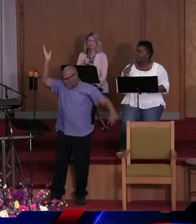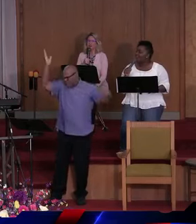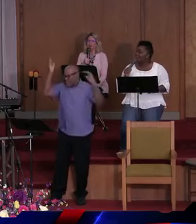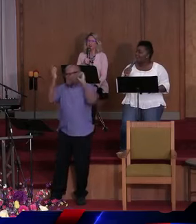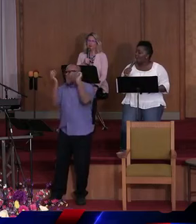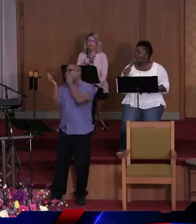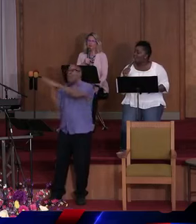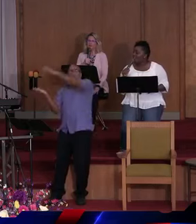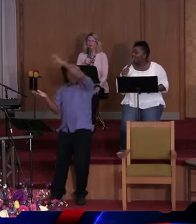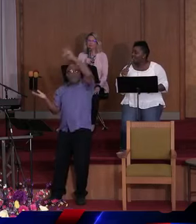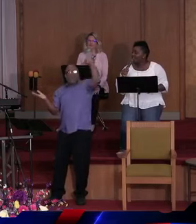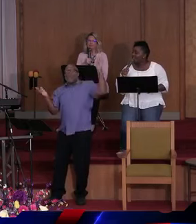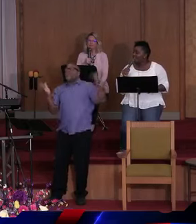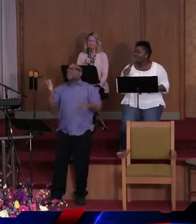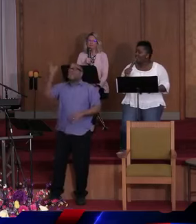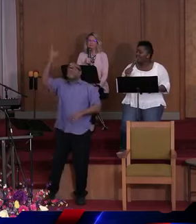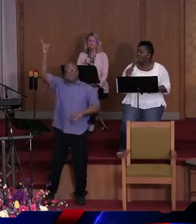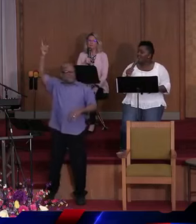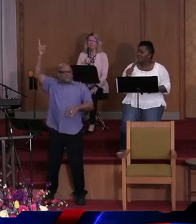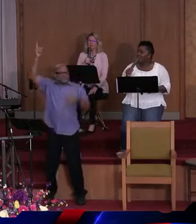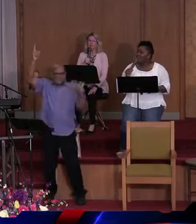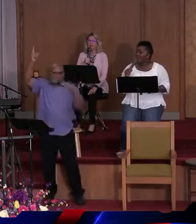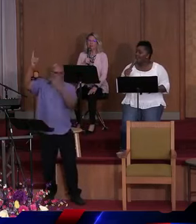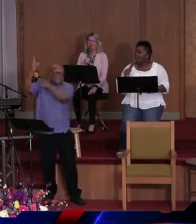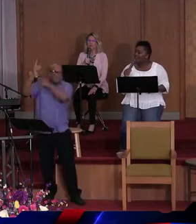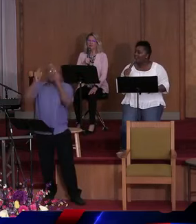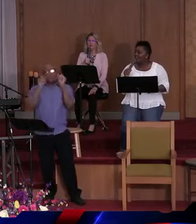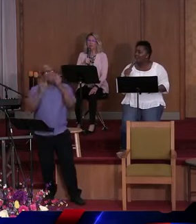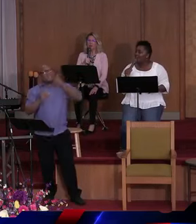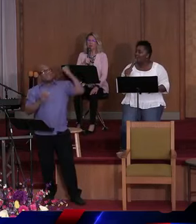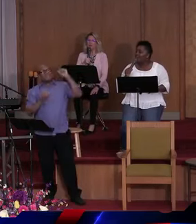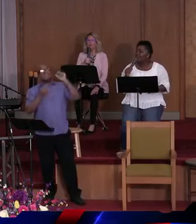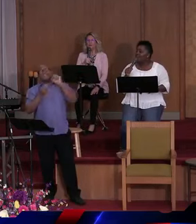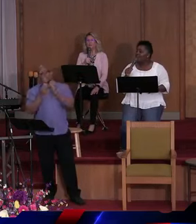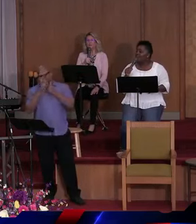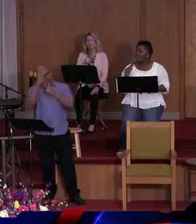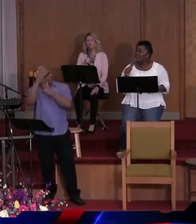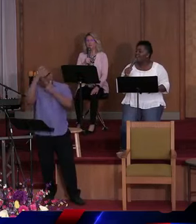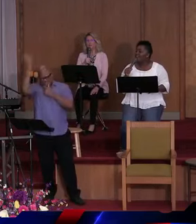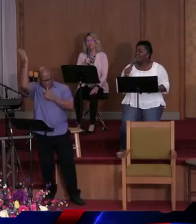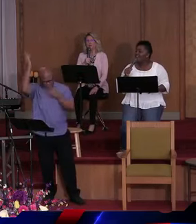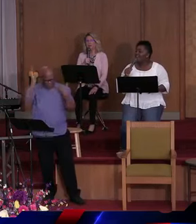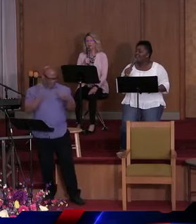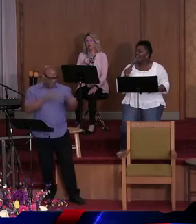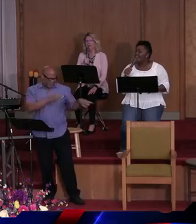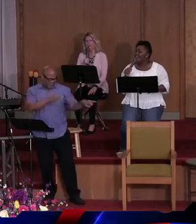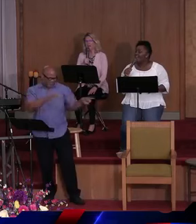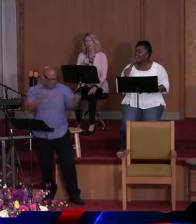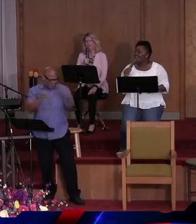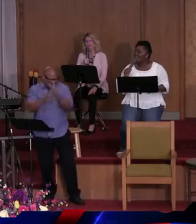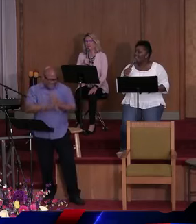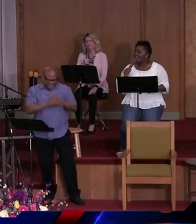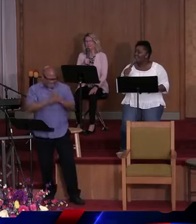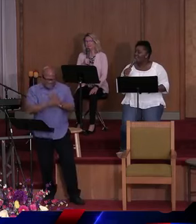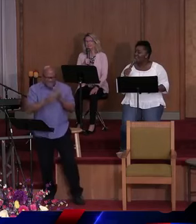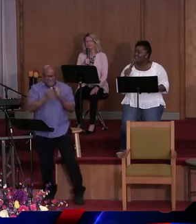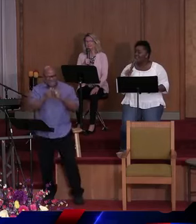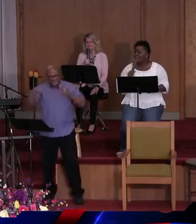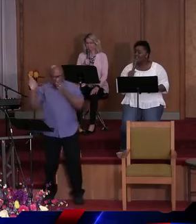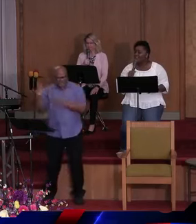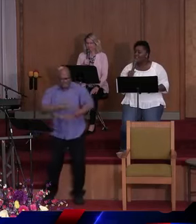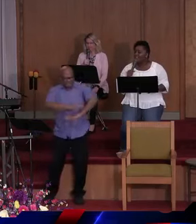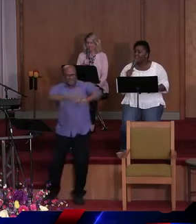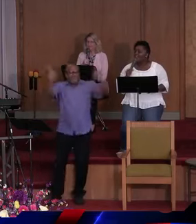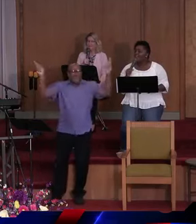And like a true friend, he has our best interest at heart. Come on, call. He's called a friend. Break it up. God